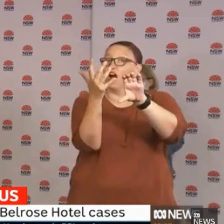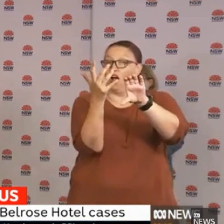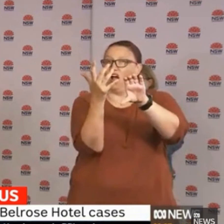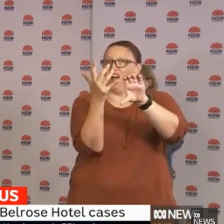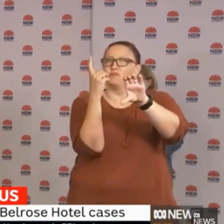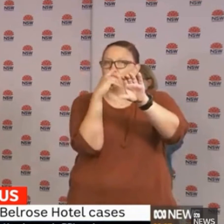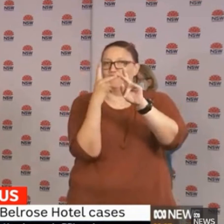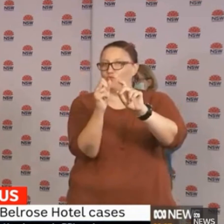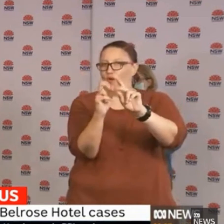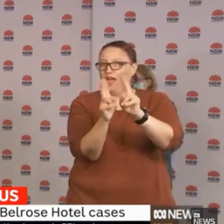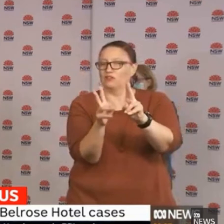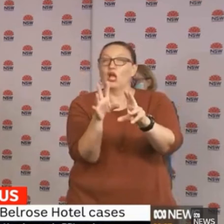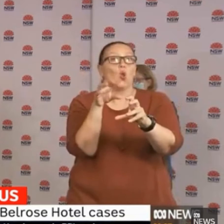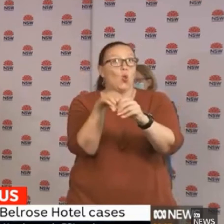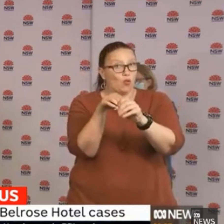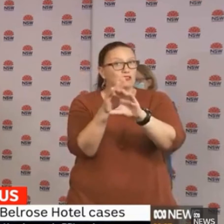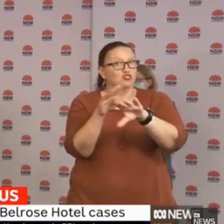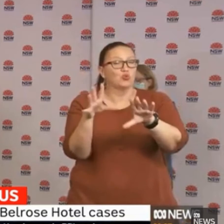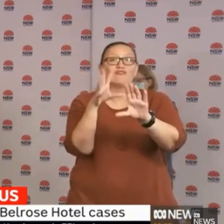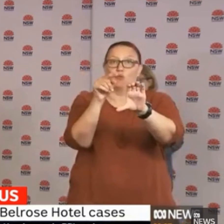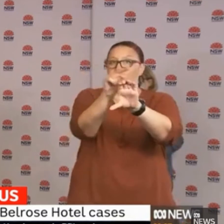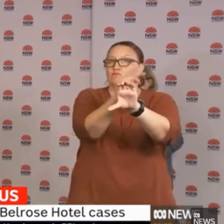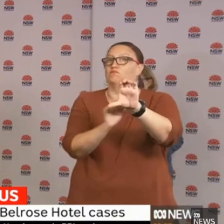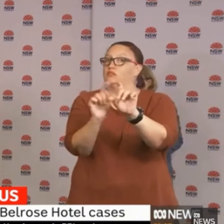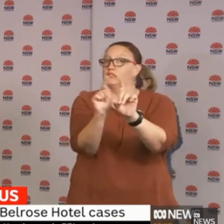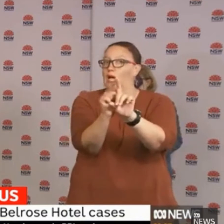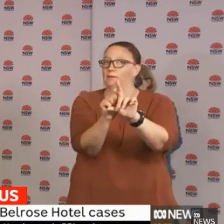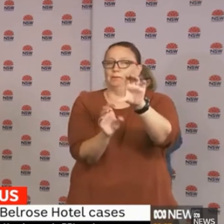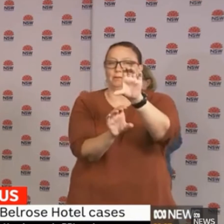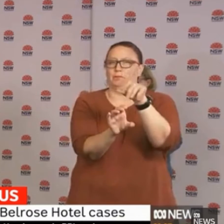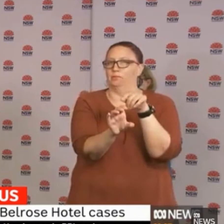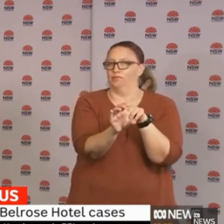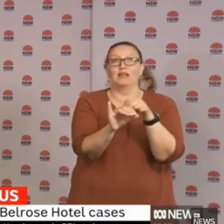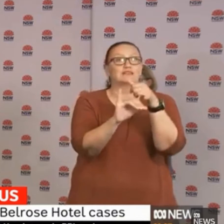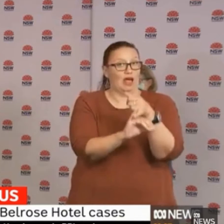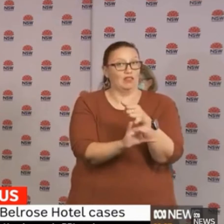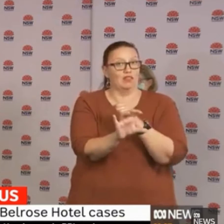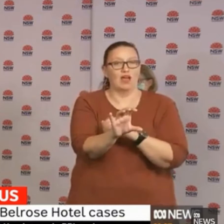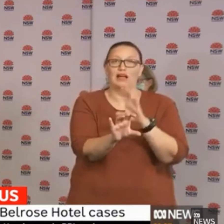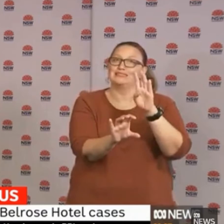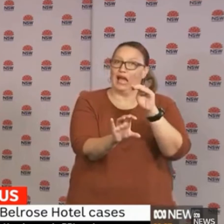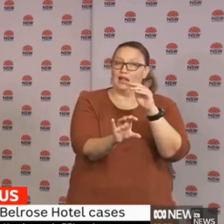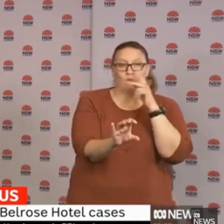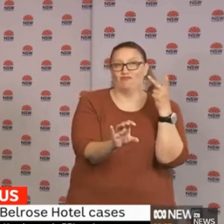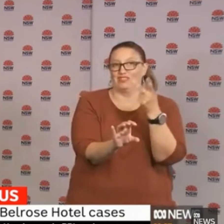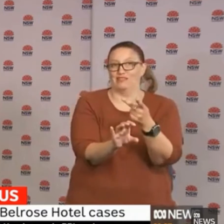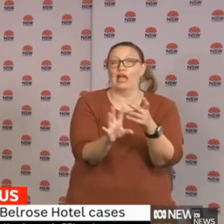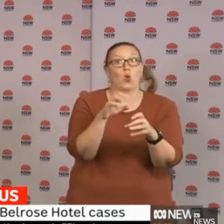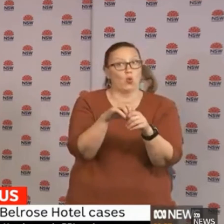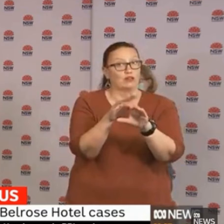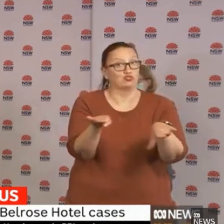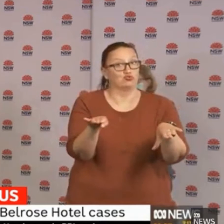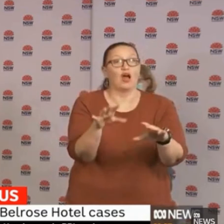children, in the northern part of the northern beaches, and 10 in the southern part of the northern beaches. Many of